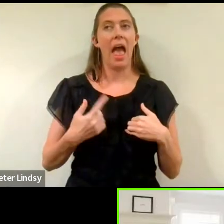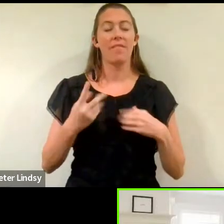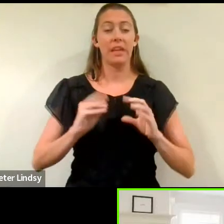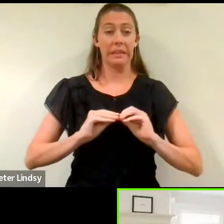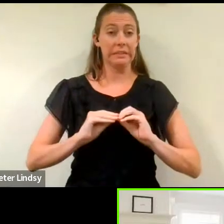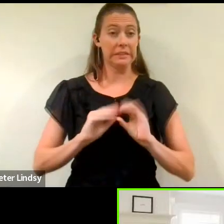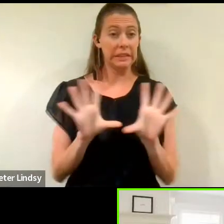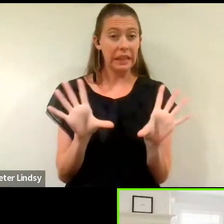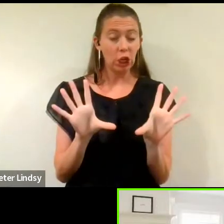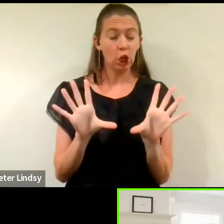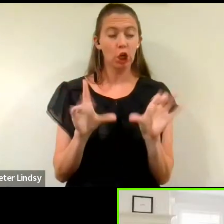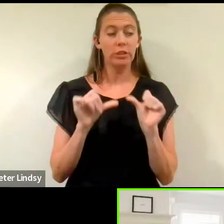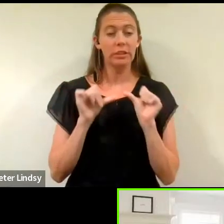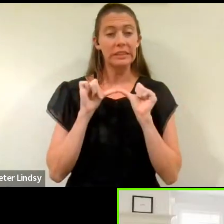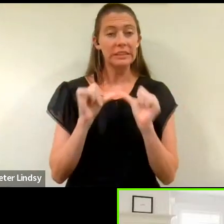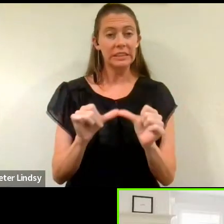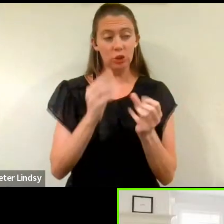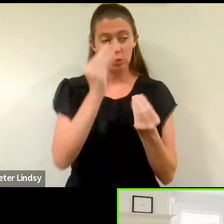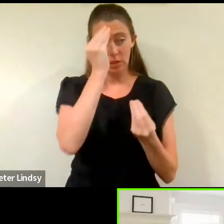communication. And